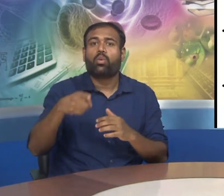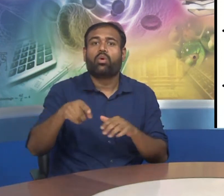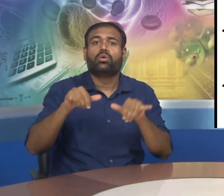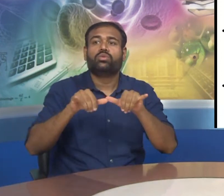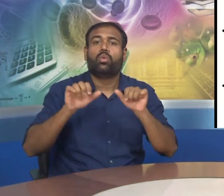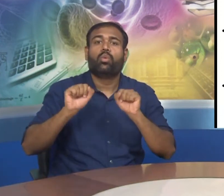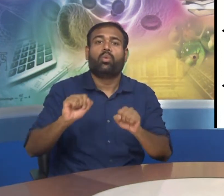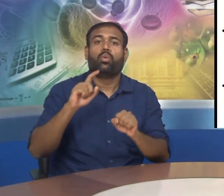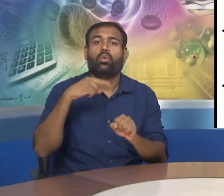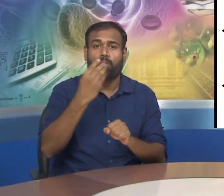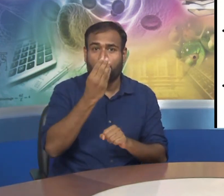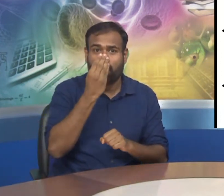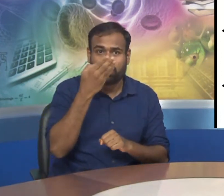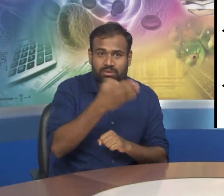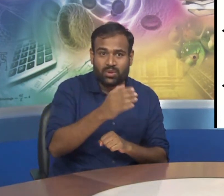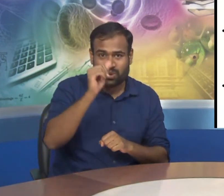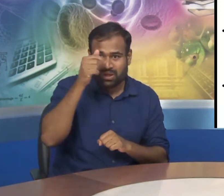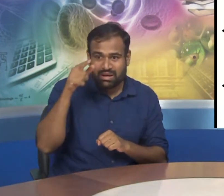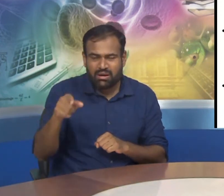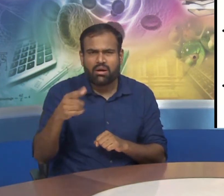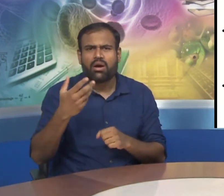Babri Masjid was built at Ayodhya.